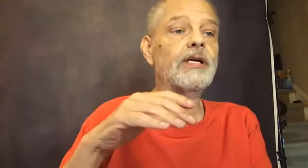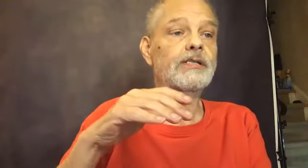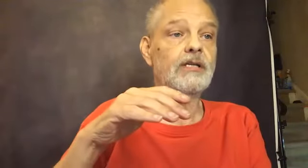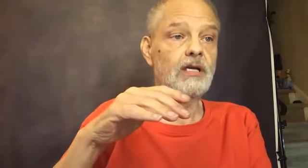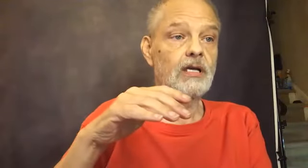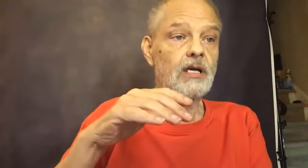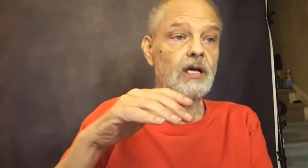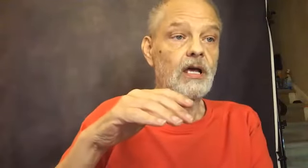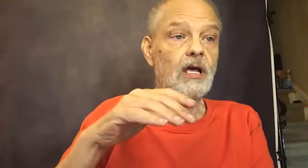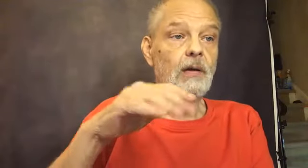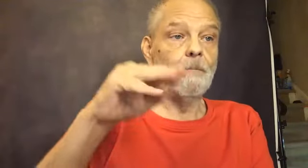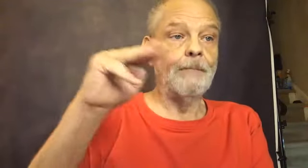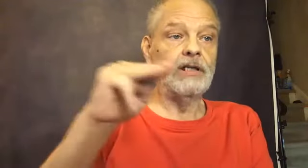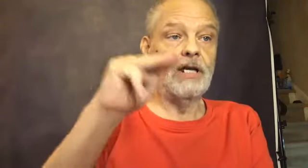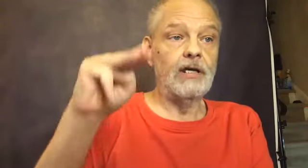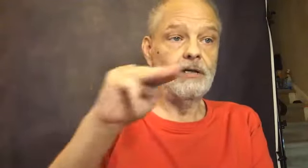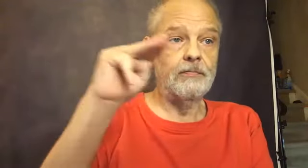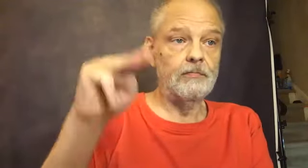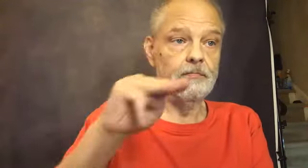initialized. Monday,